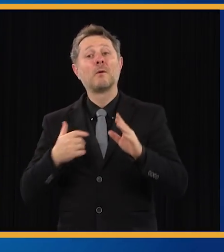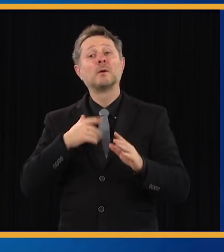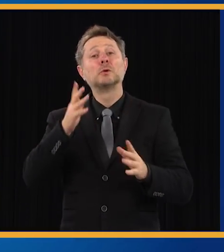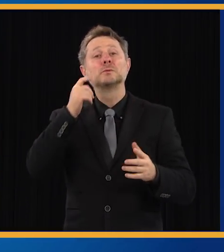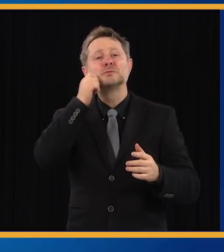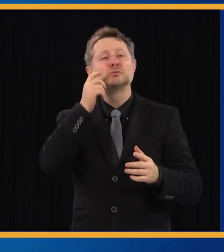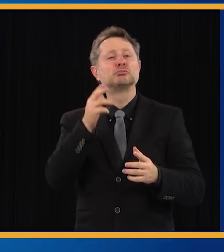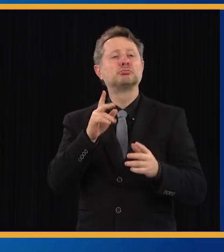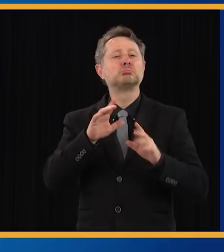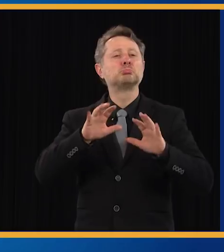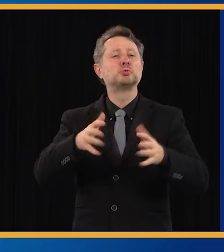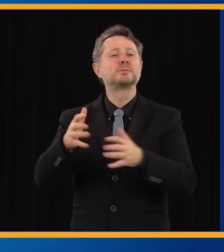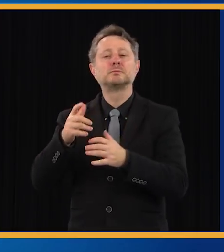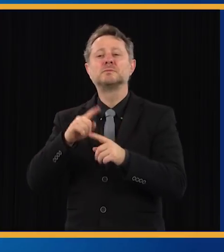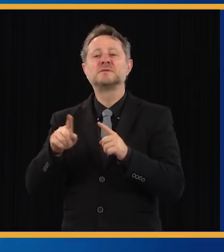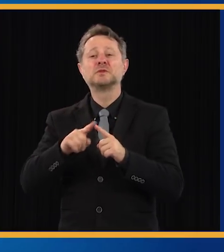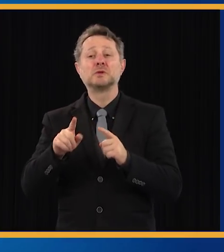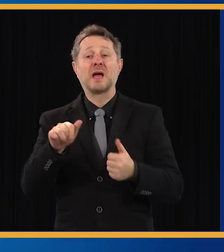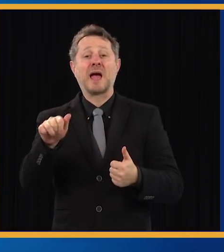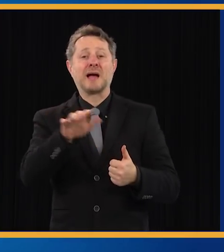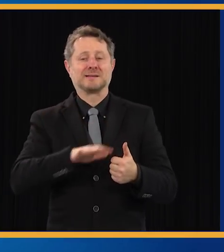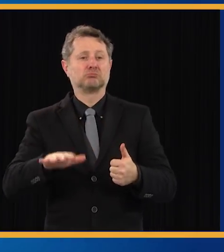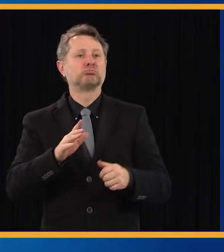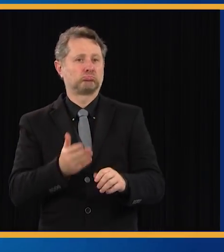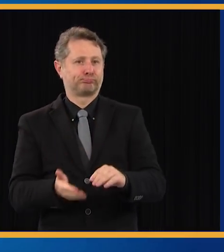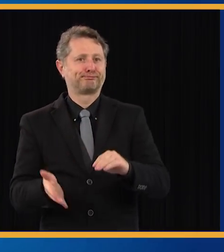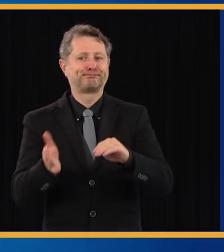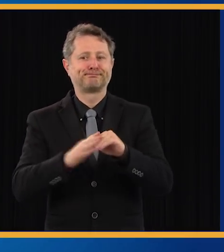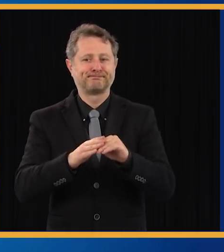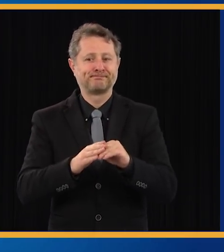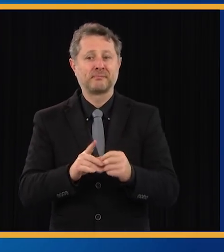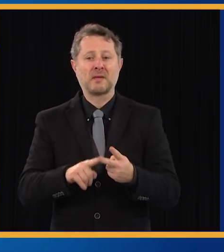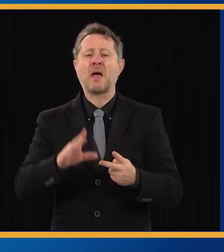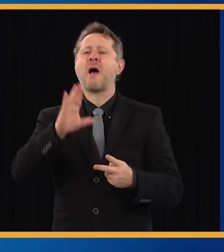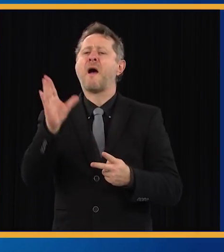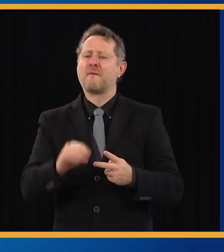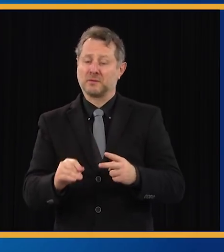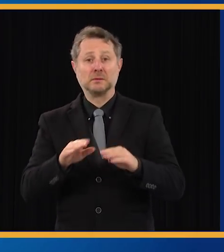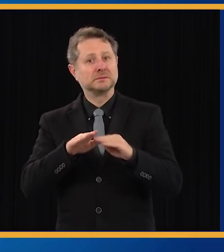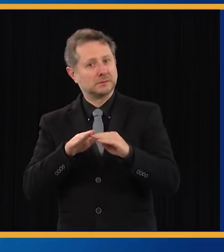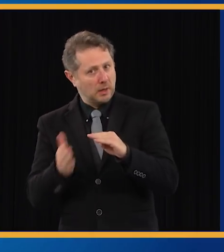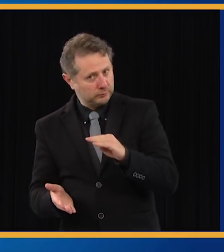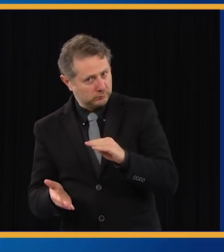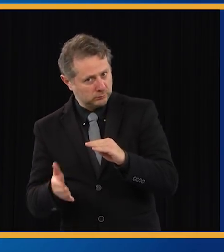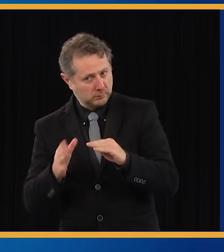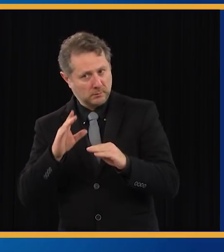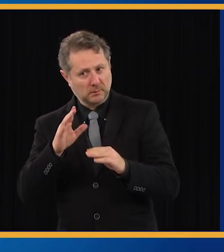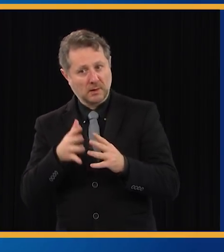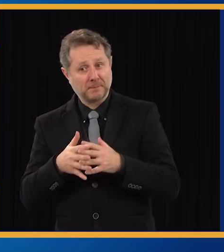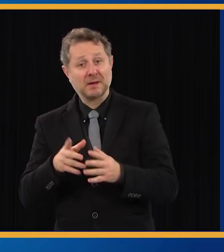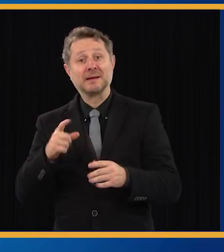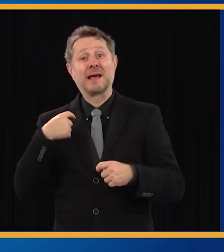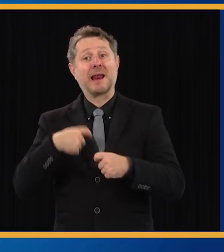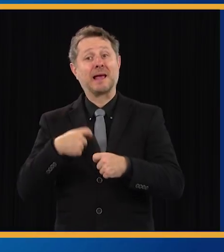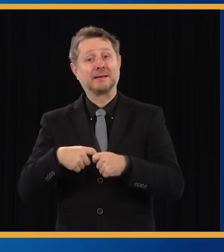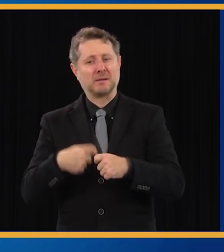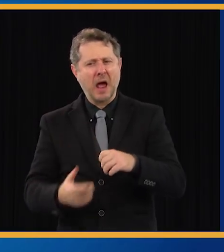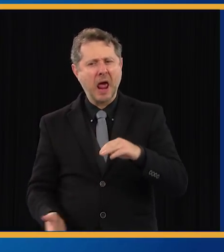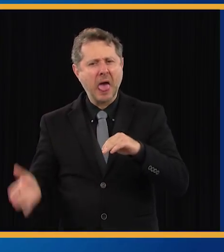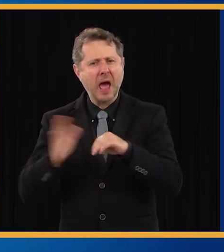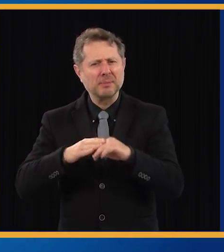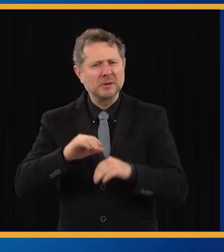percent for Asians is ticked up, African Americans actually down. Latinos went up 10%. Nobody